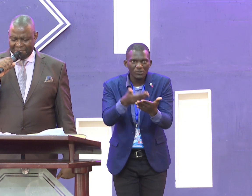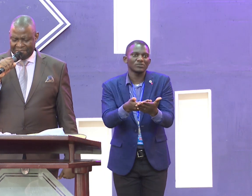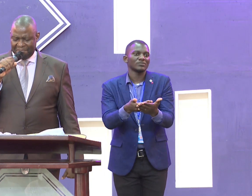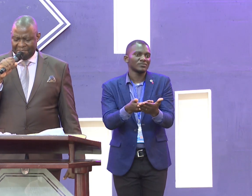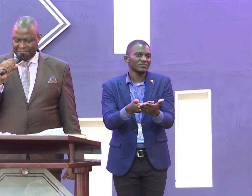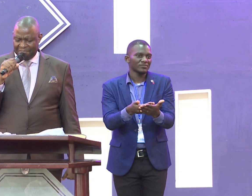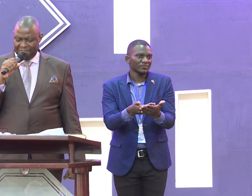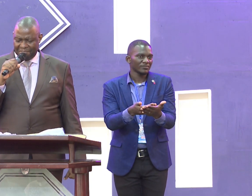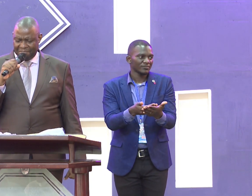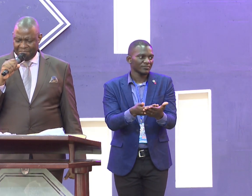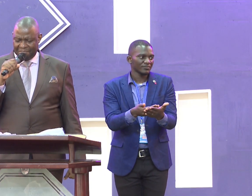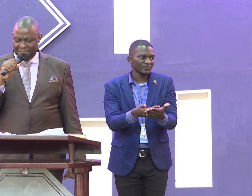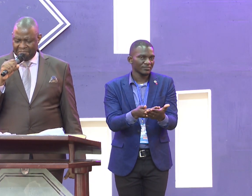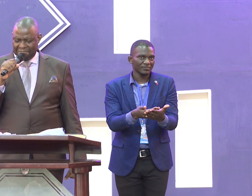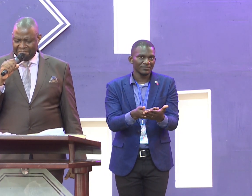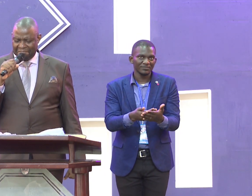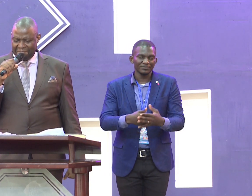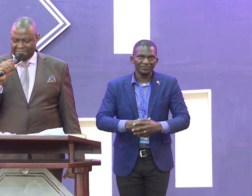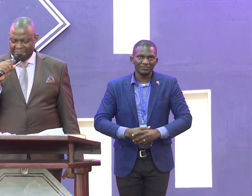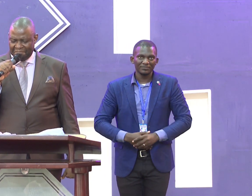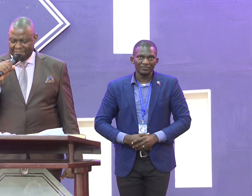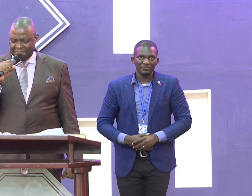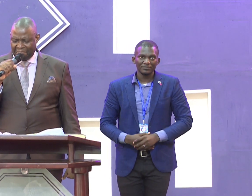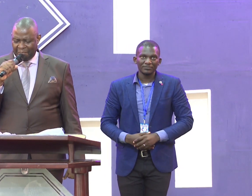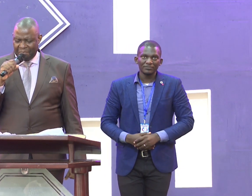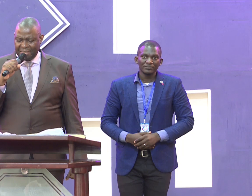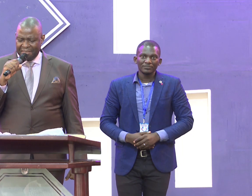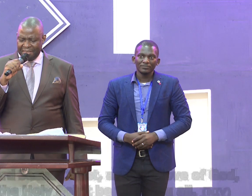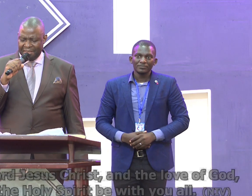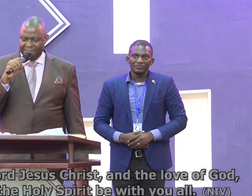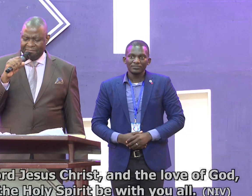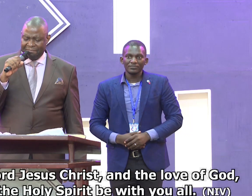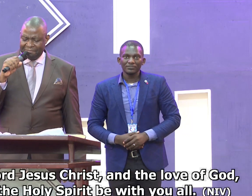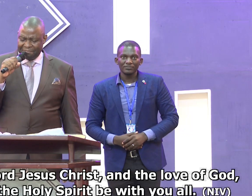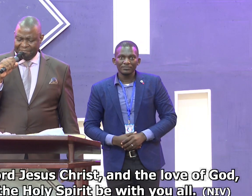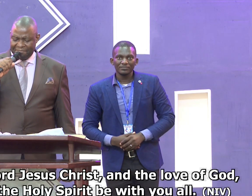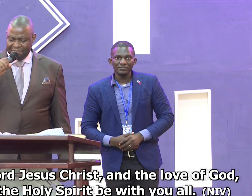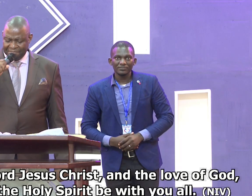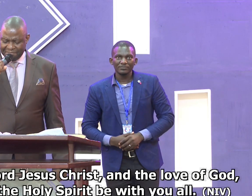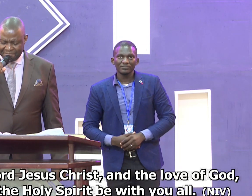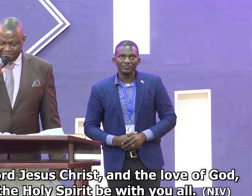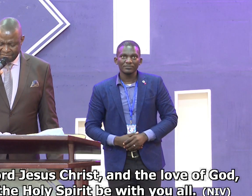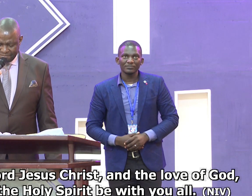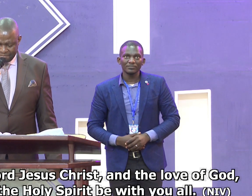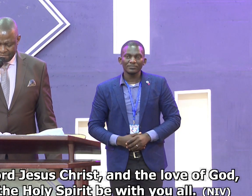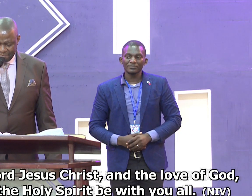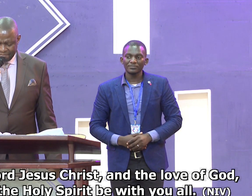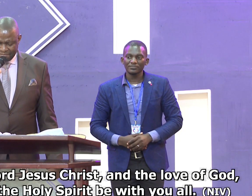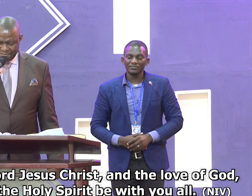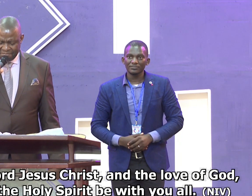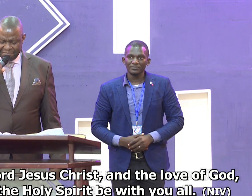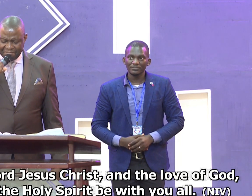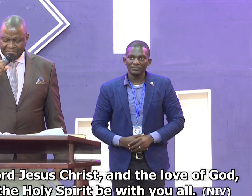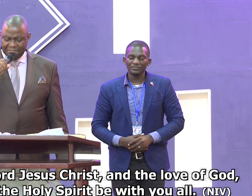Ekyawandiikibwa kino ekiri mu Bakolinso ekyokubiri essula yiyo ya 13 n'olunyiriri olw'14 bulijjo tuzze tukyogera